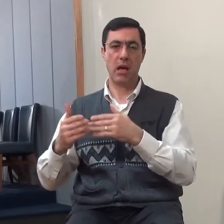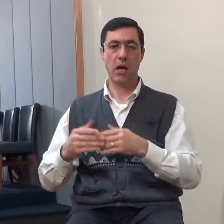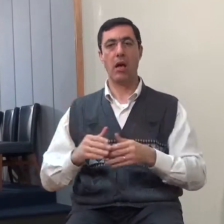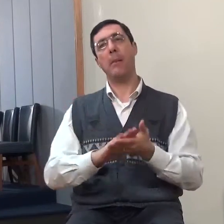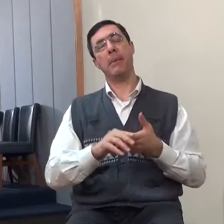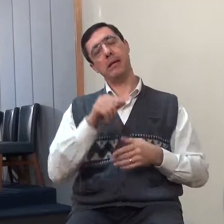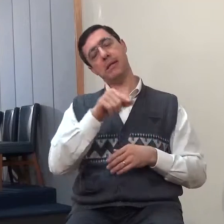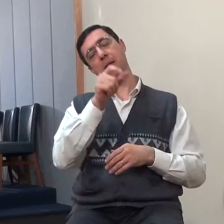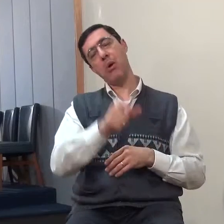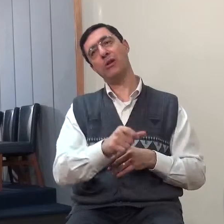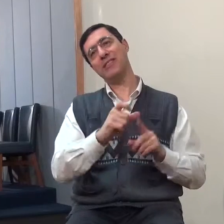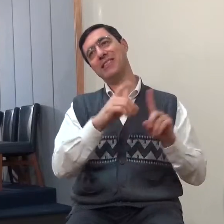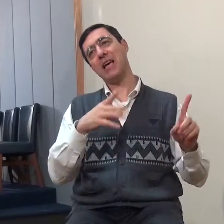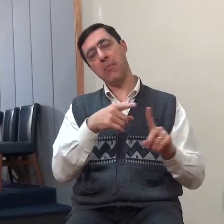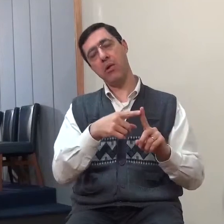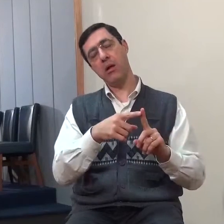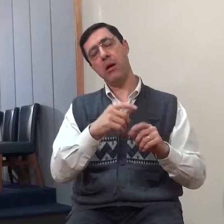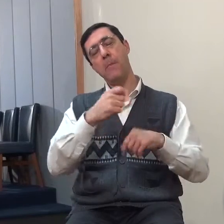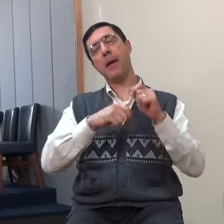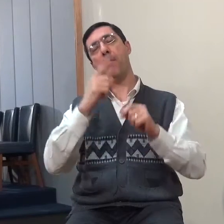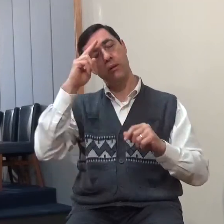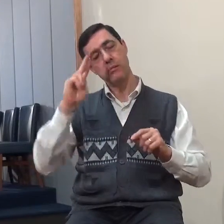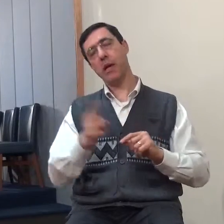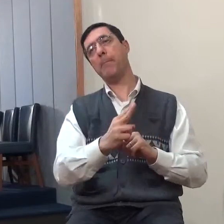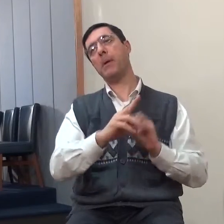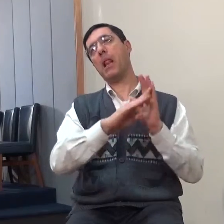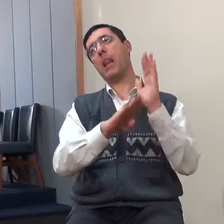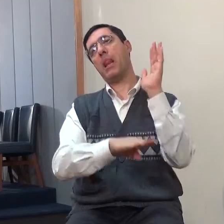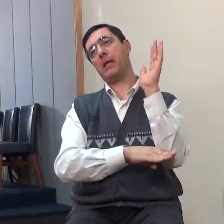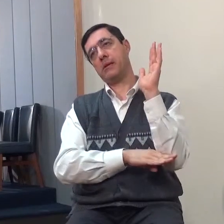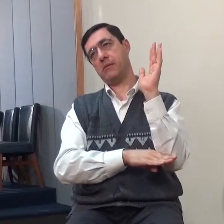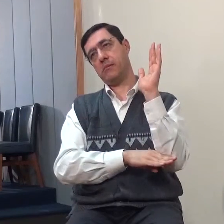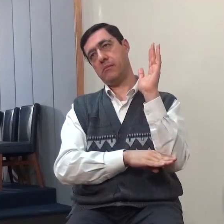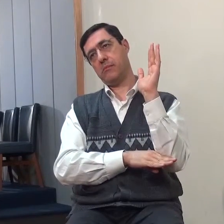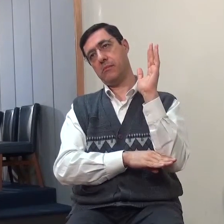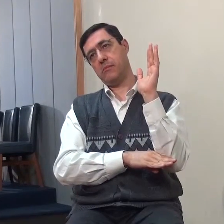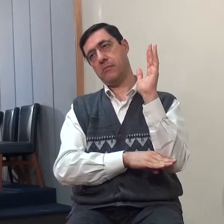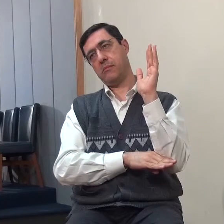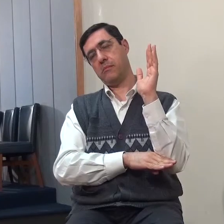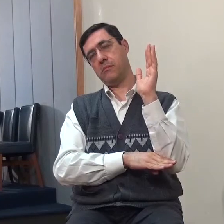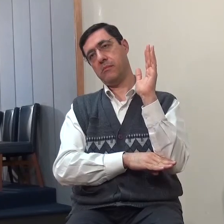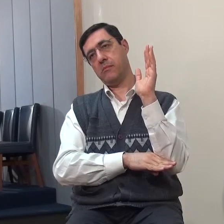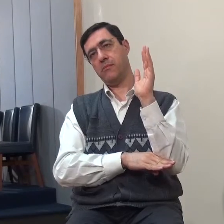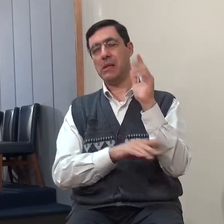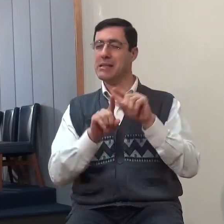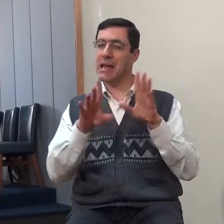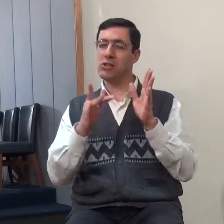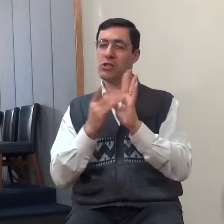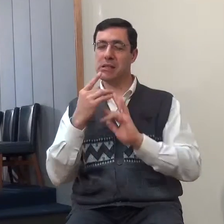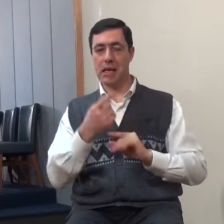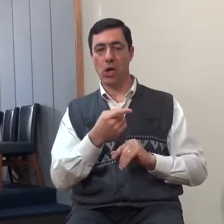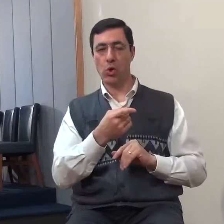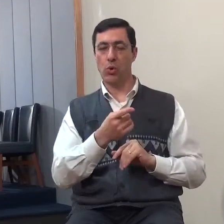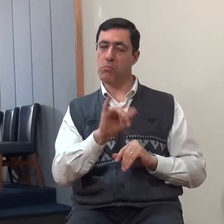heaven, which is either a way of saying he won't even be there, or if he is there, well,